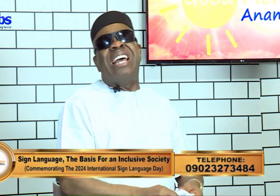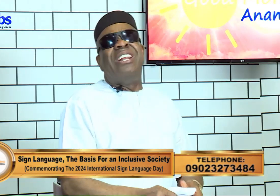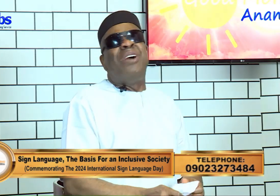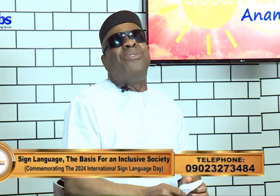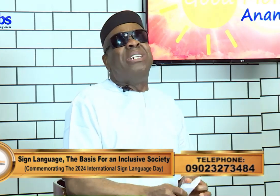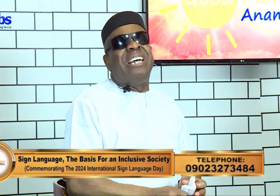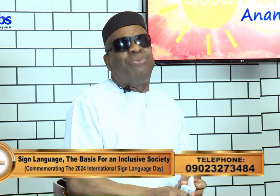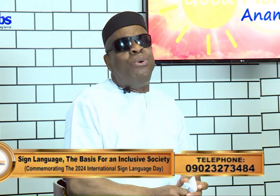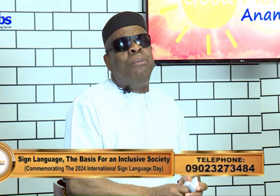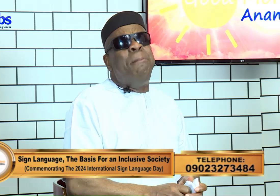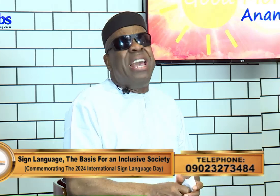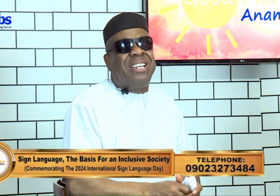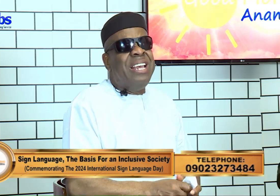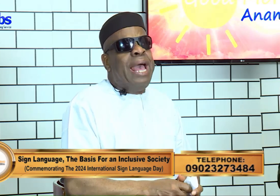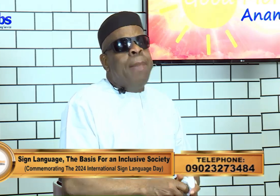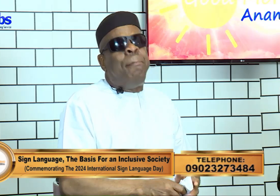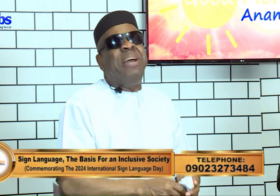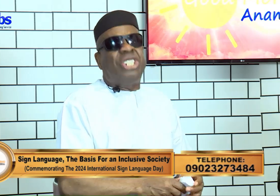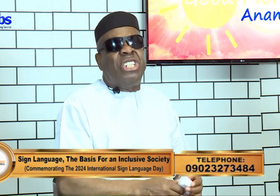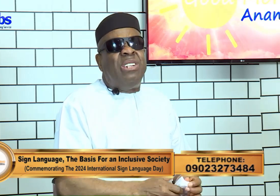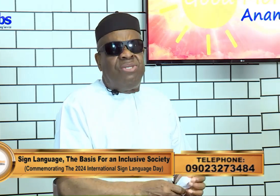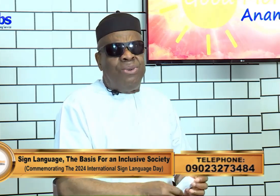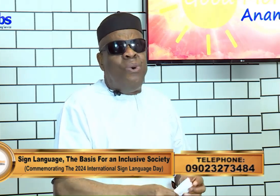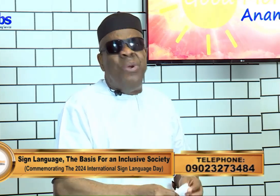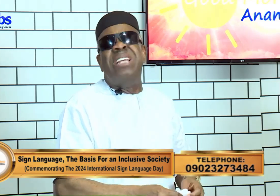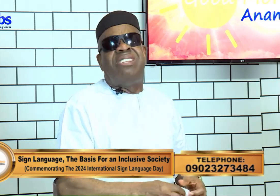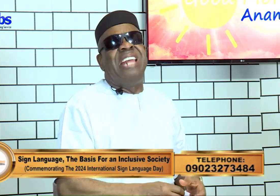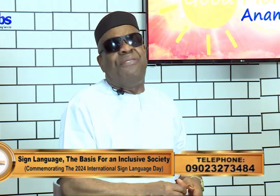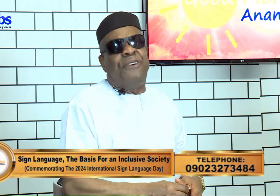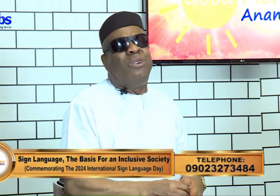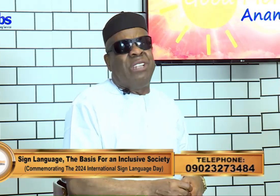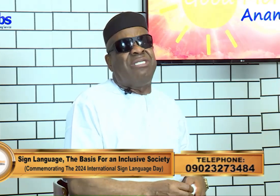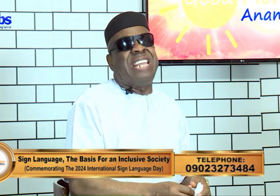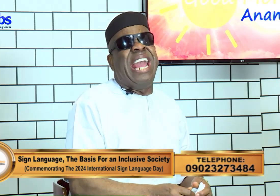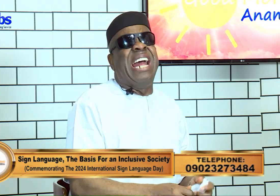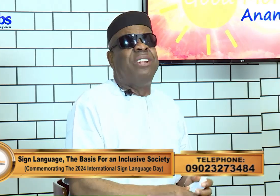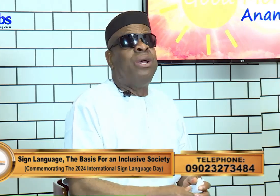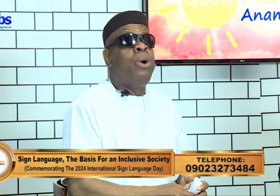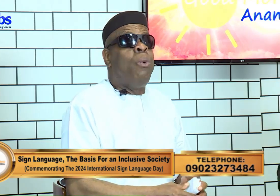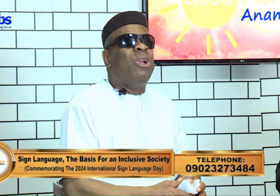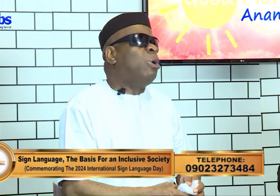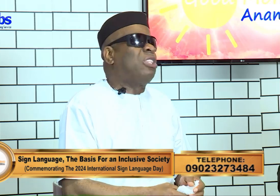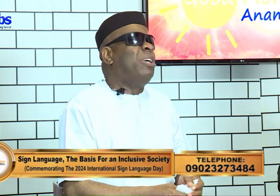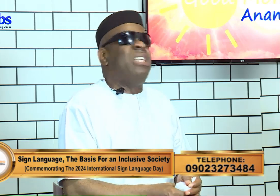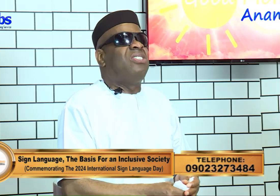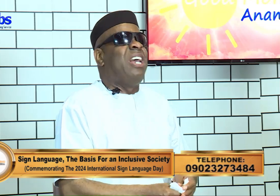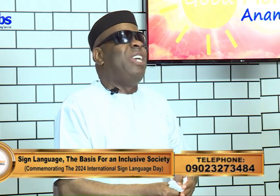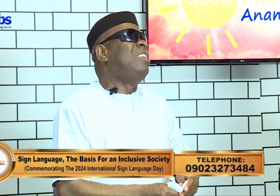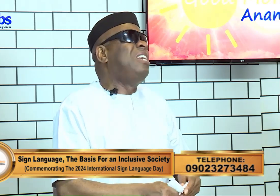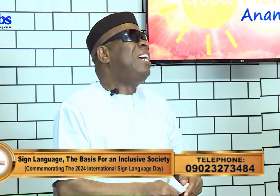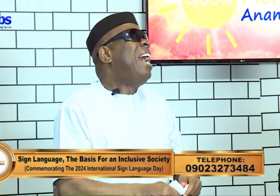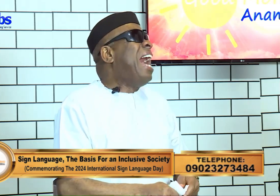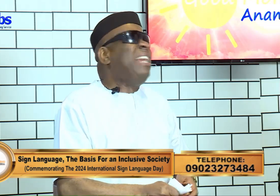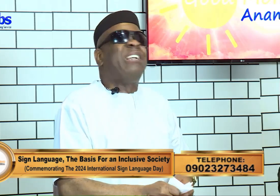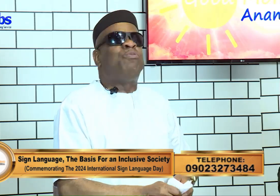is sign language that will make a patient who is deaf understand what doctor is